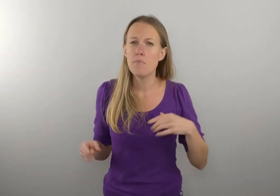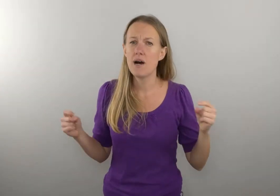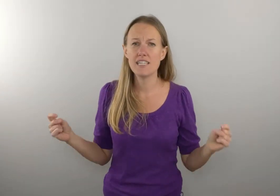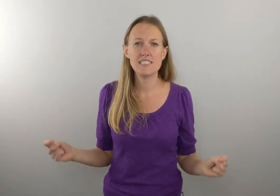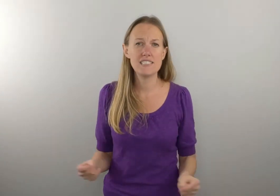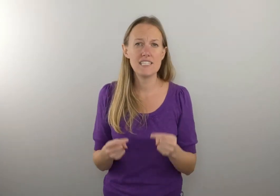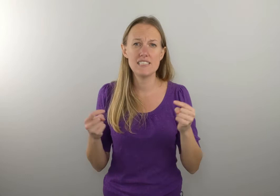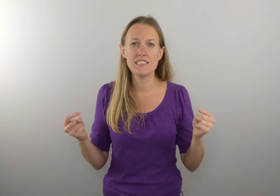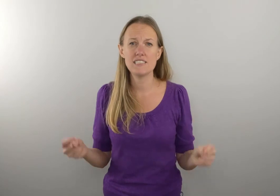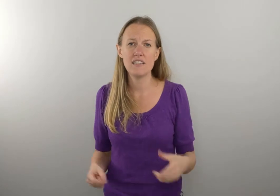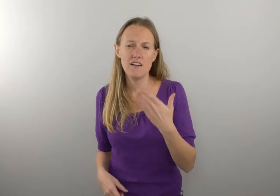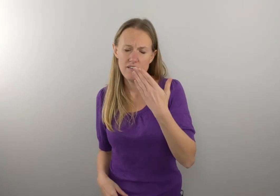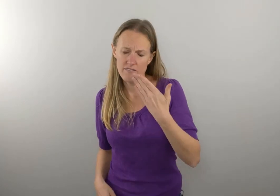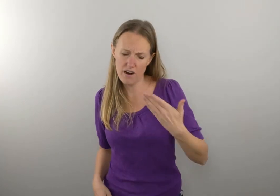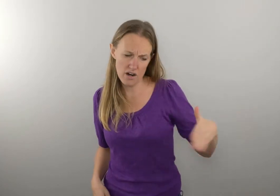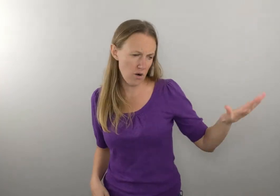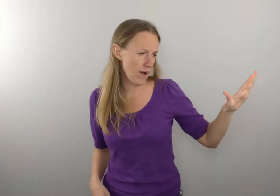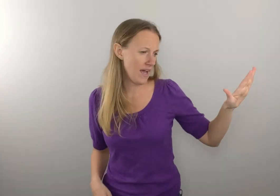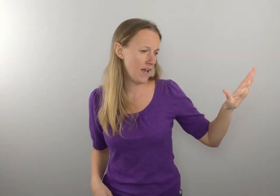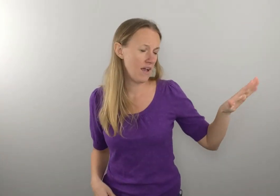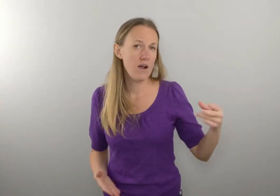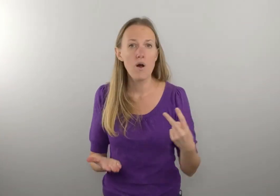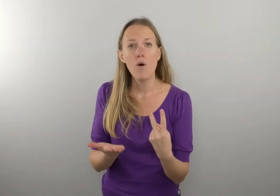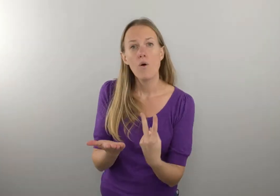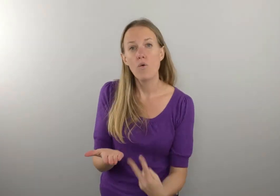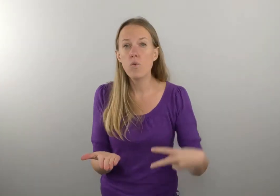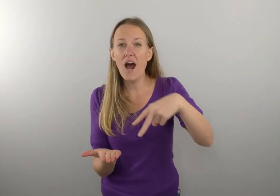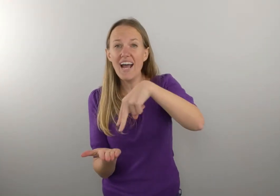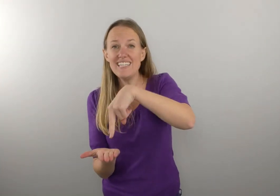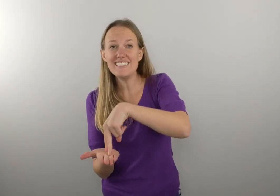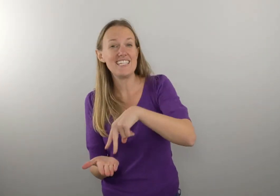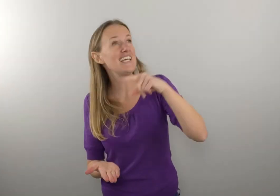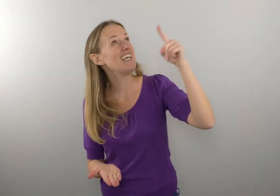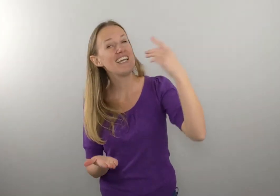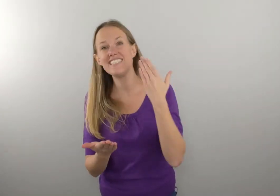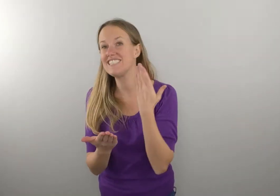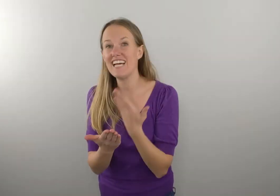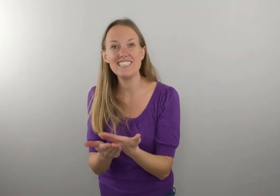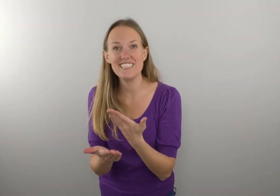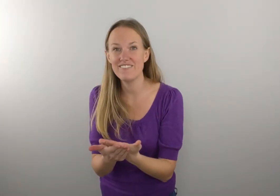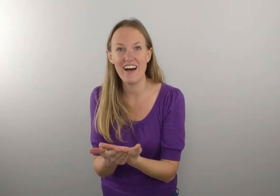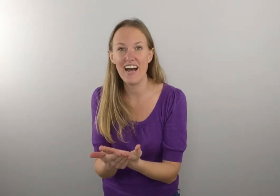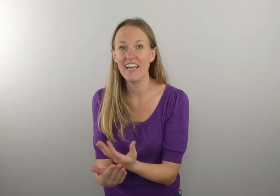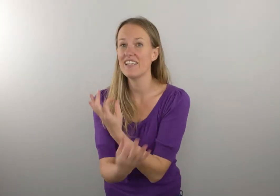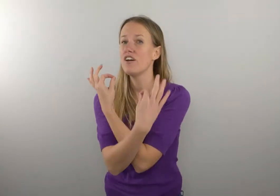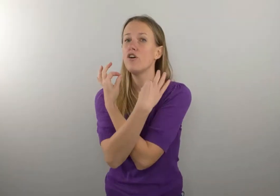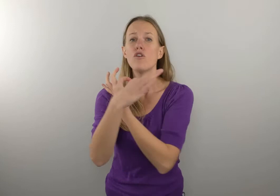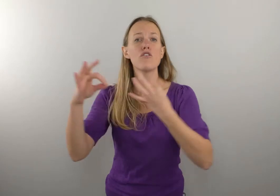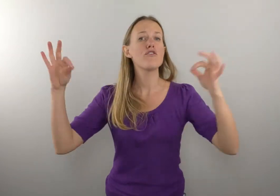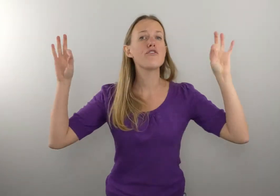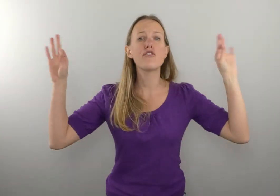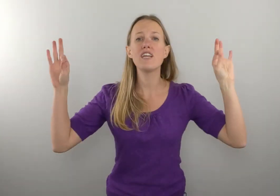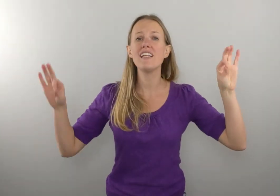my sins far away. Rising, he justified